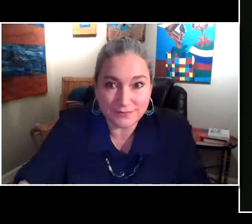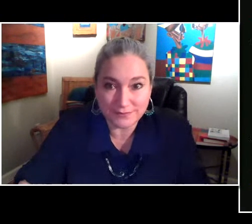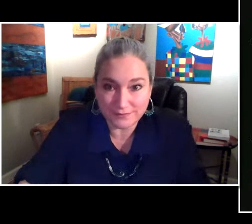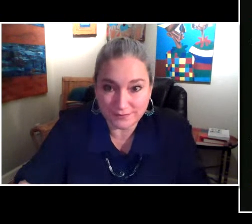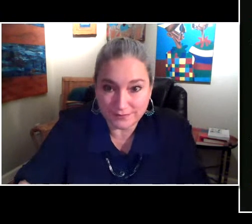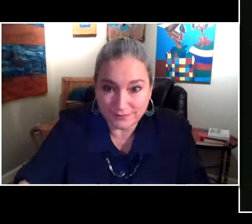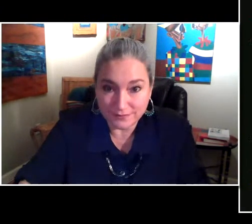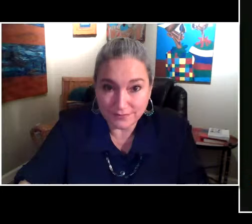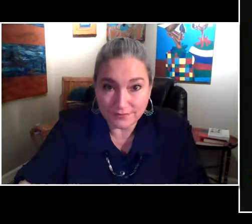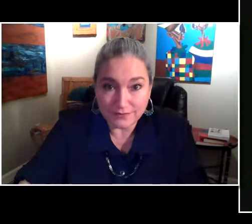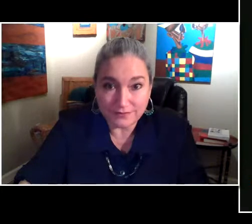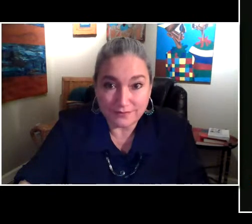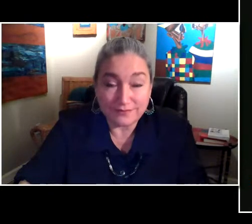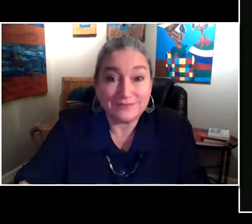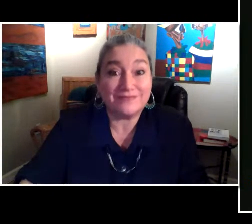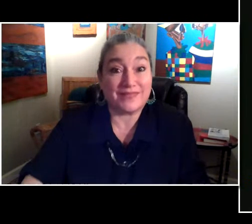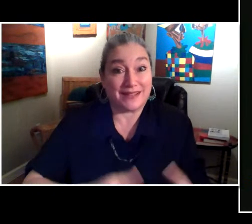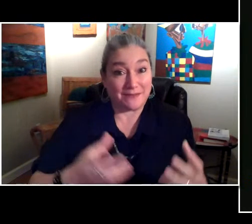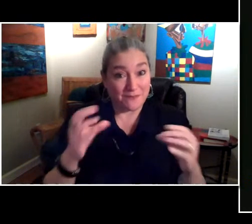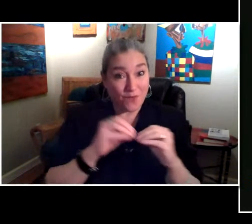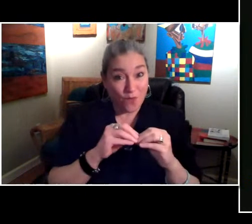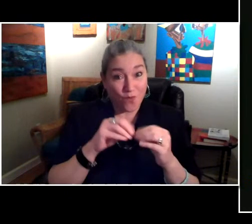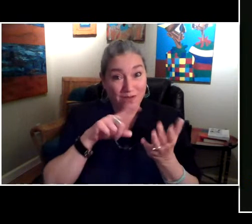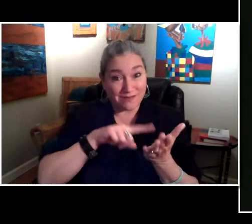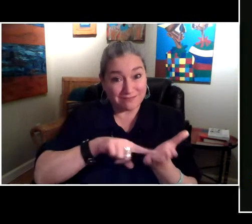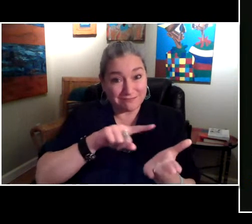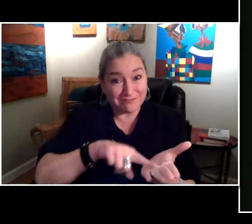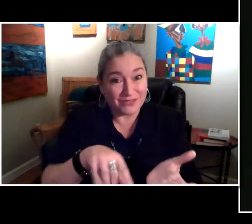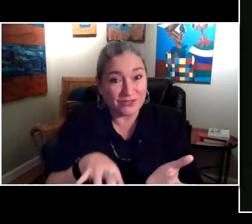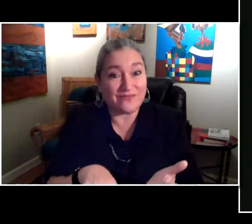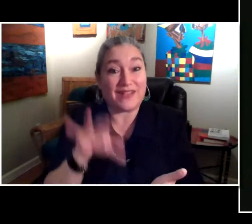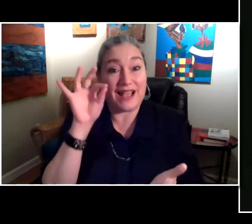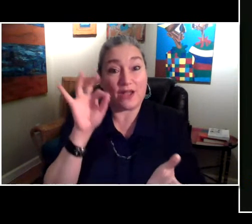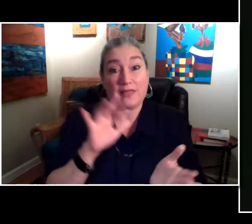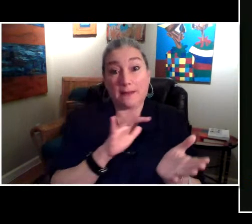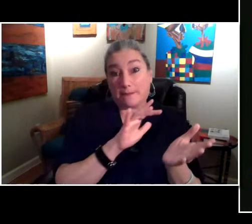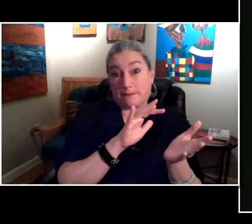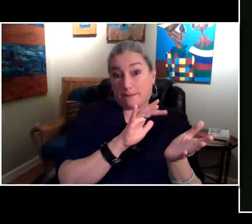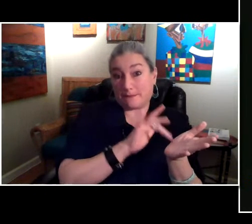ways, it's even more aggressive today. Next slide.